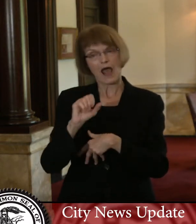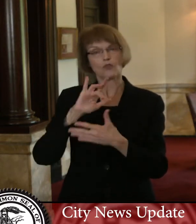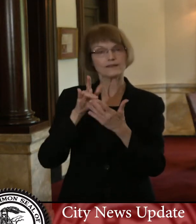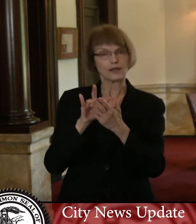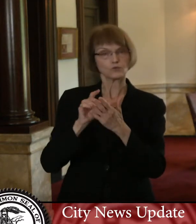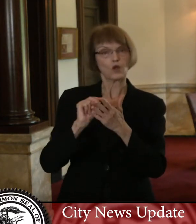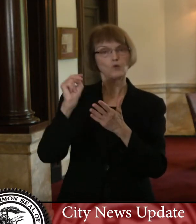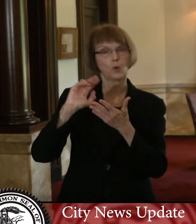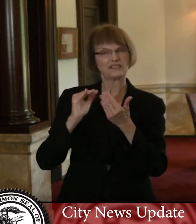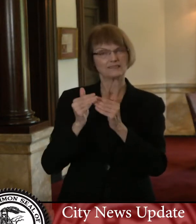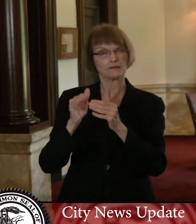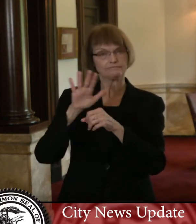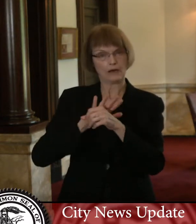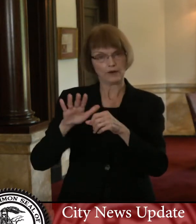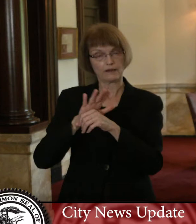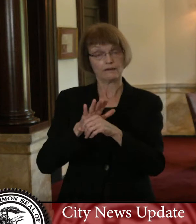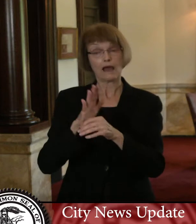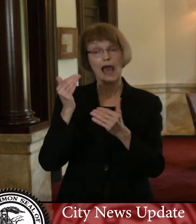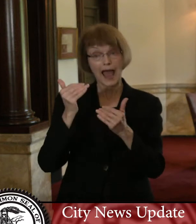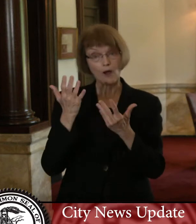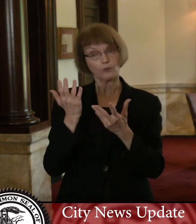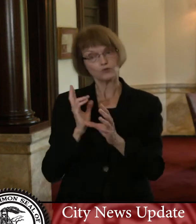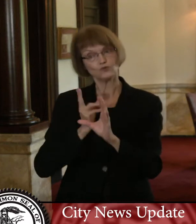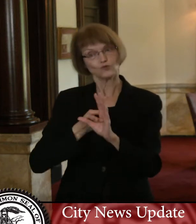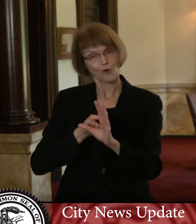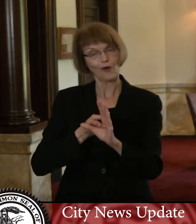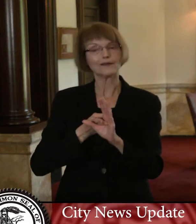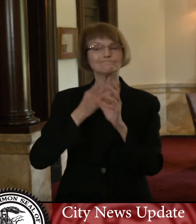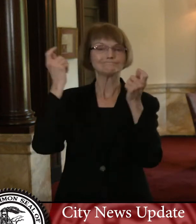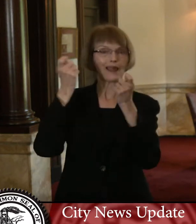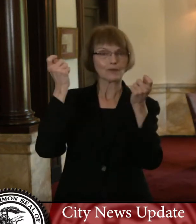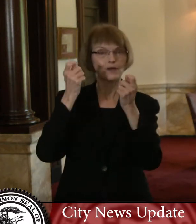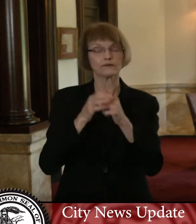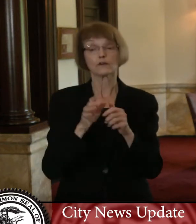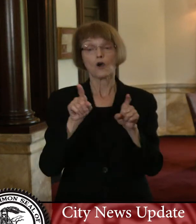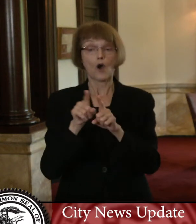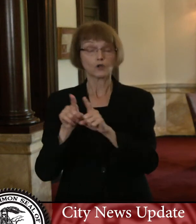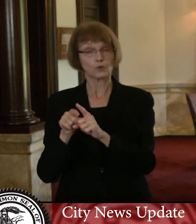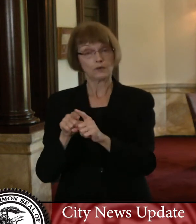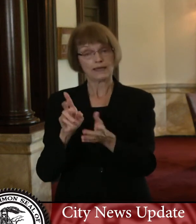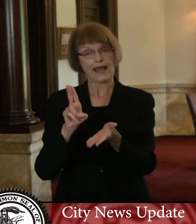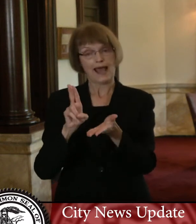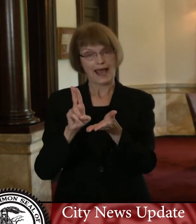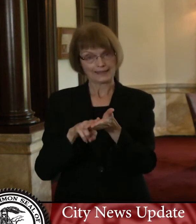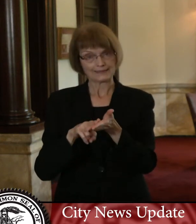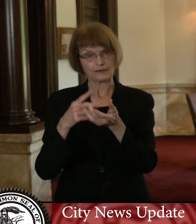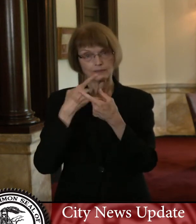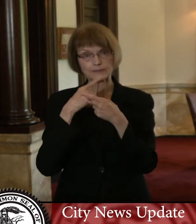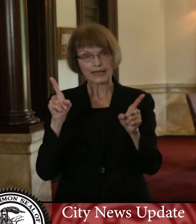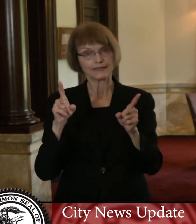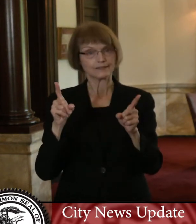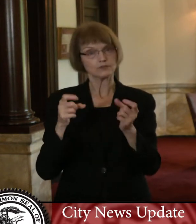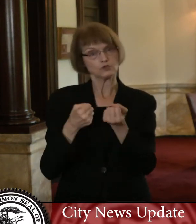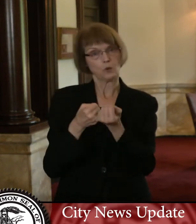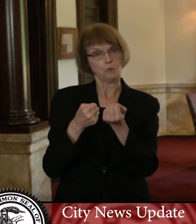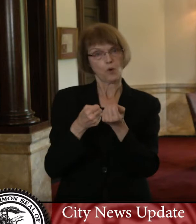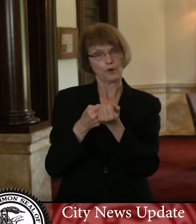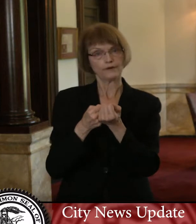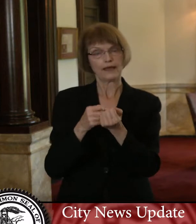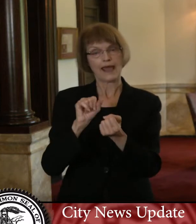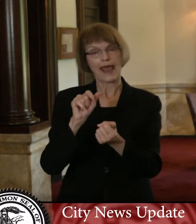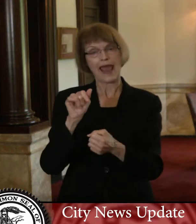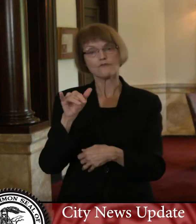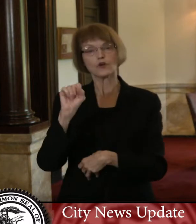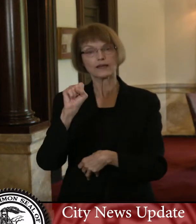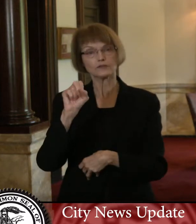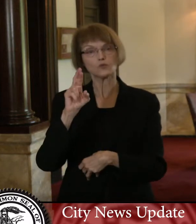join us and watch and celebrate. I also signed a proclamation in support of Africans Rising Together